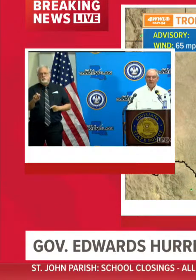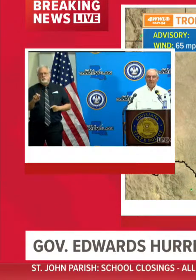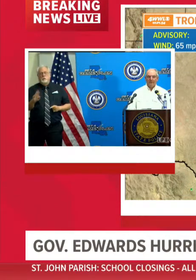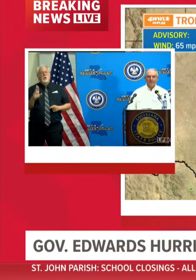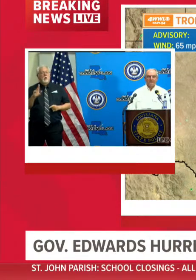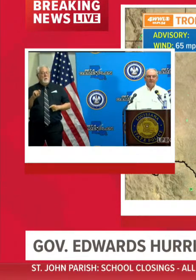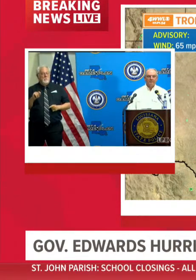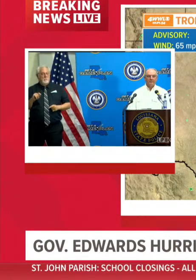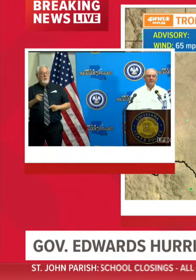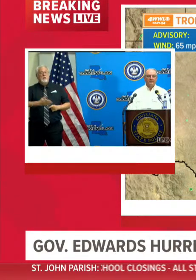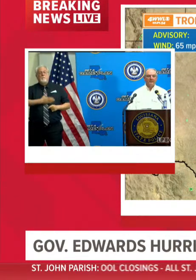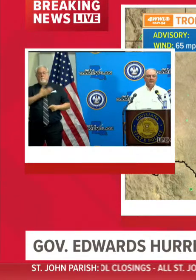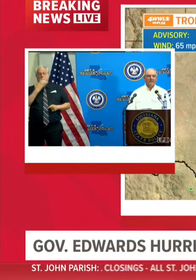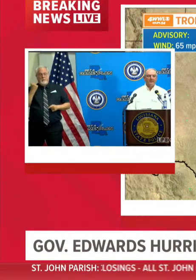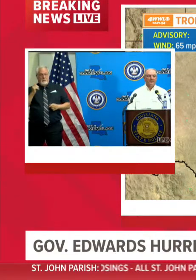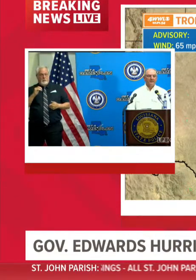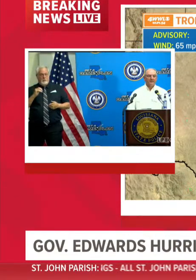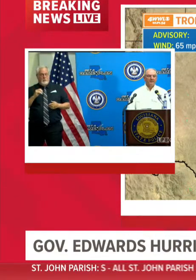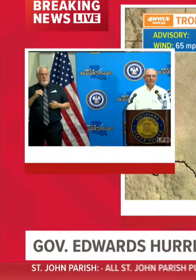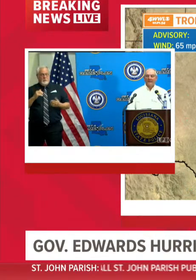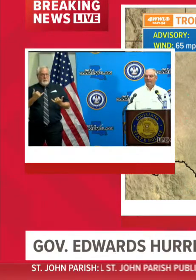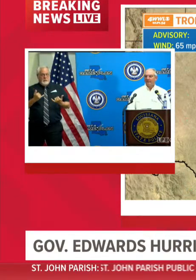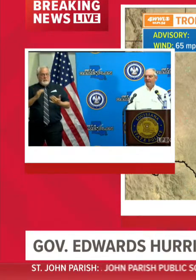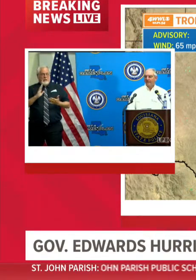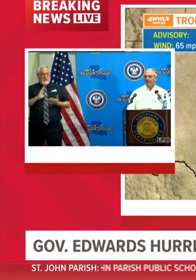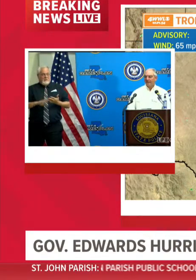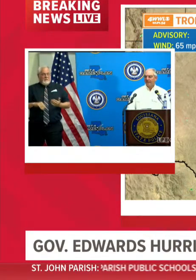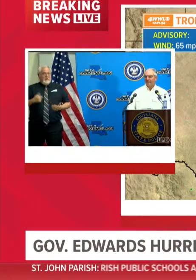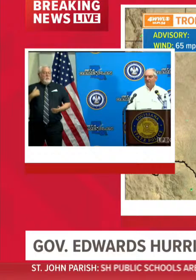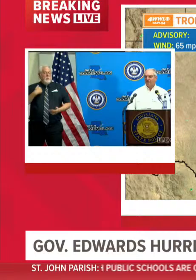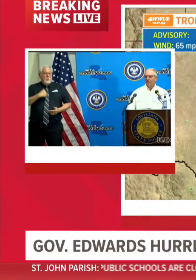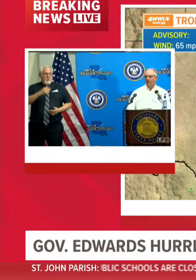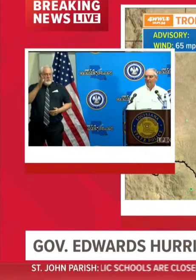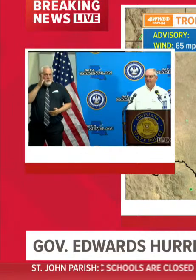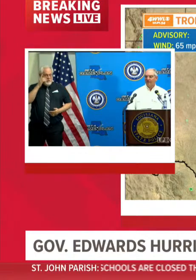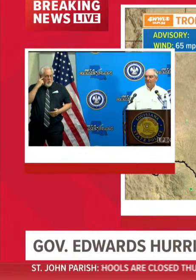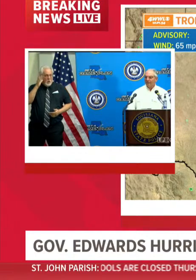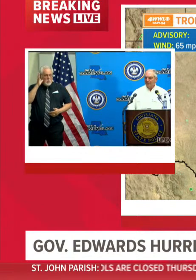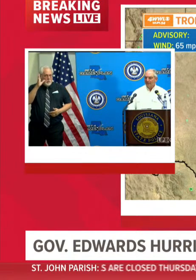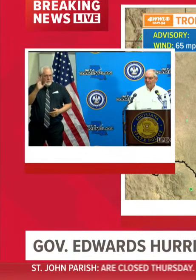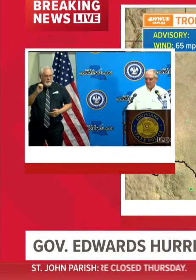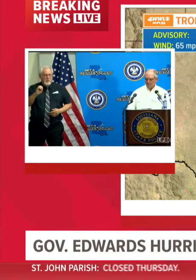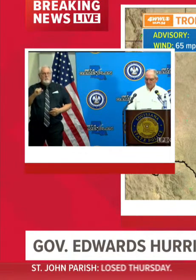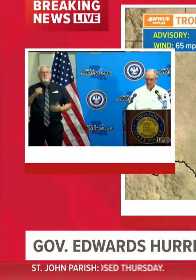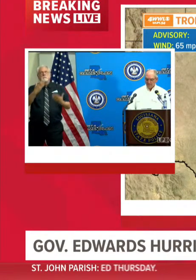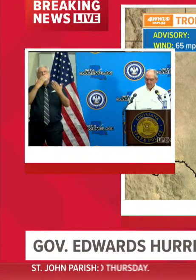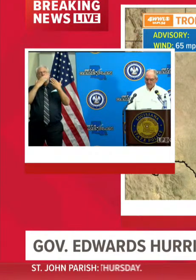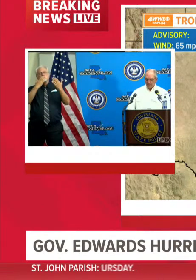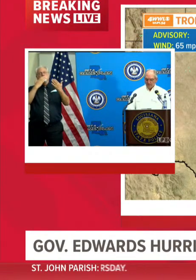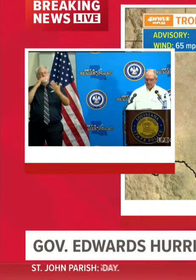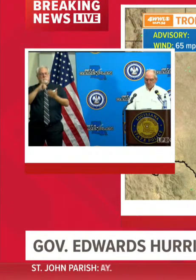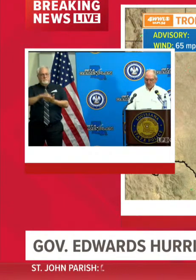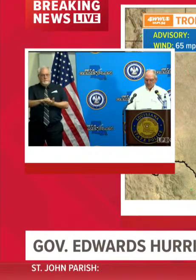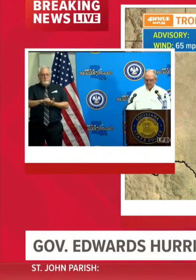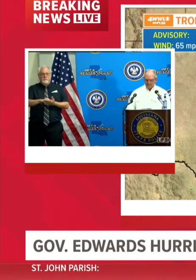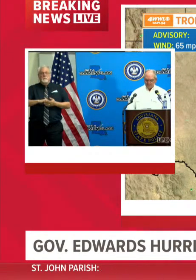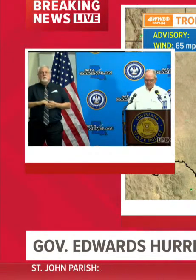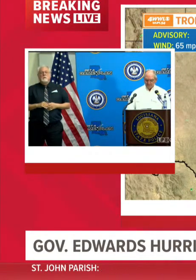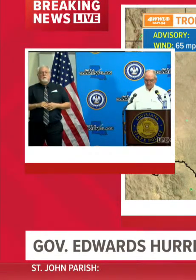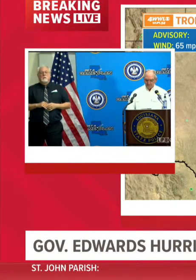but we're in better shape today than might have been the case. And so we have a lot to be thankful for as